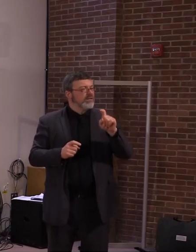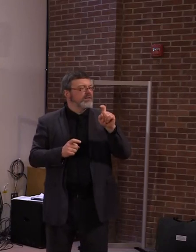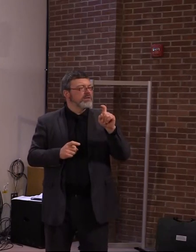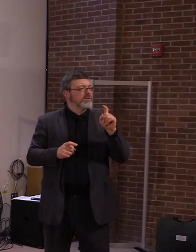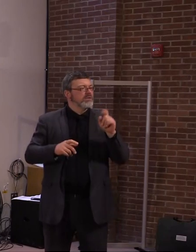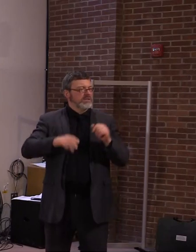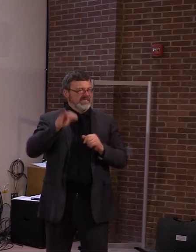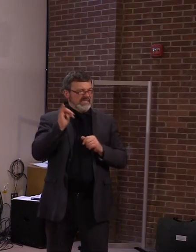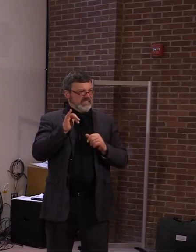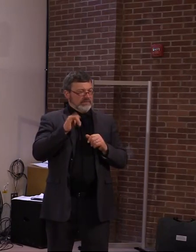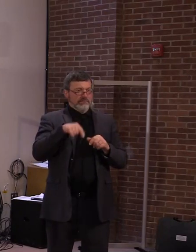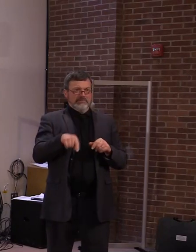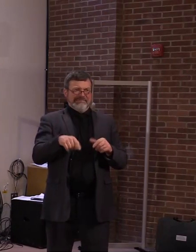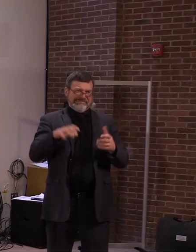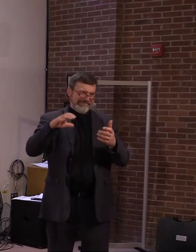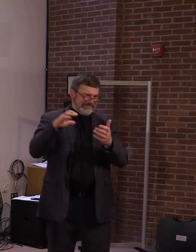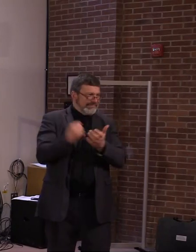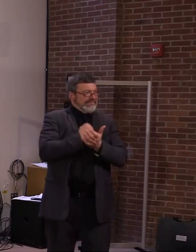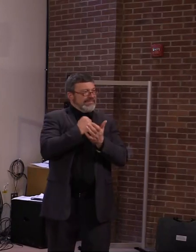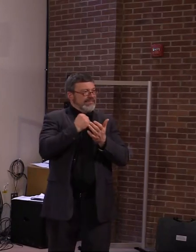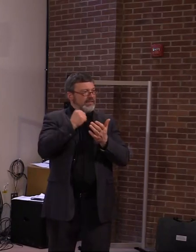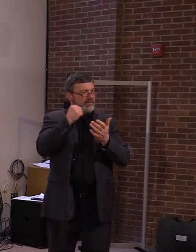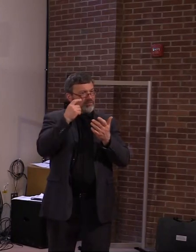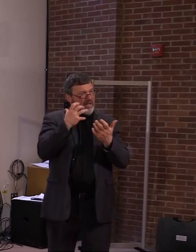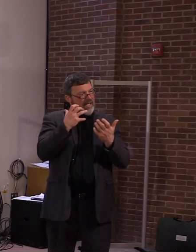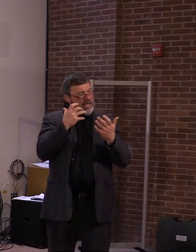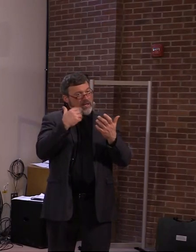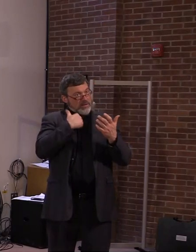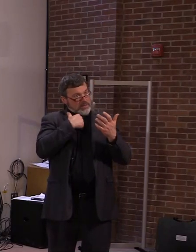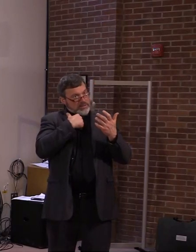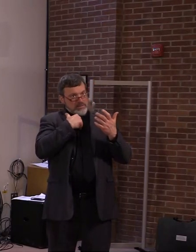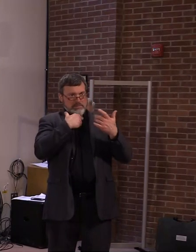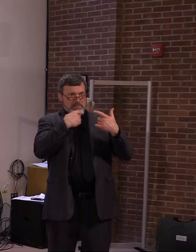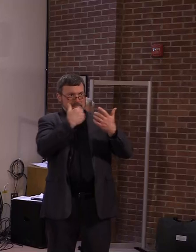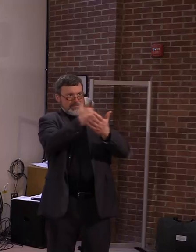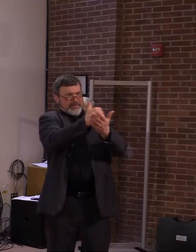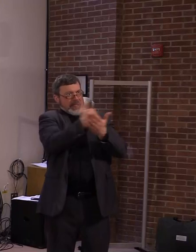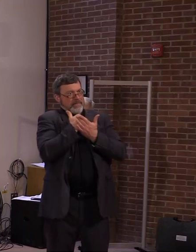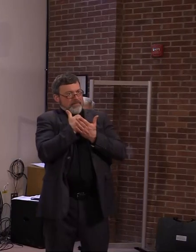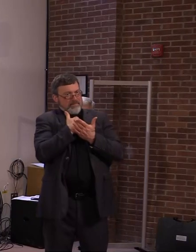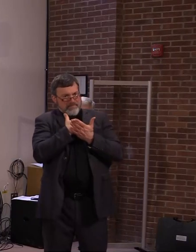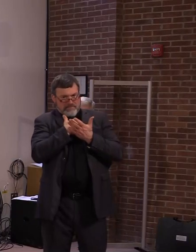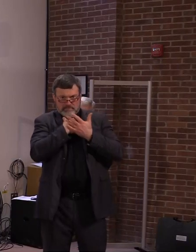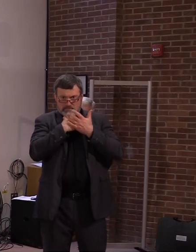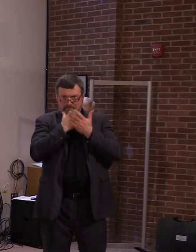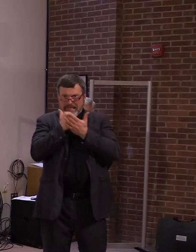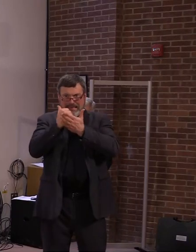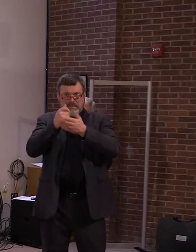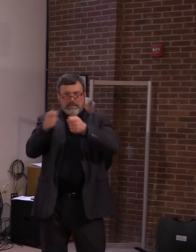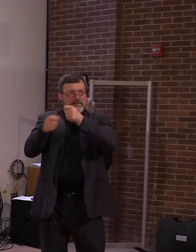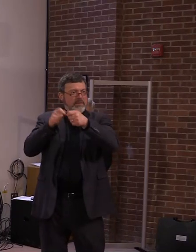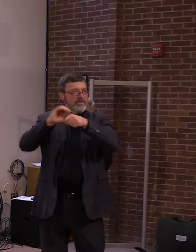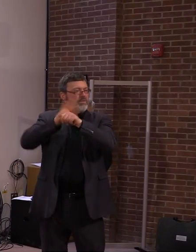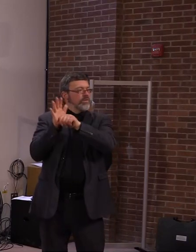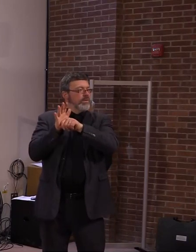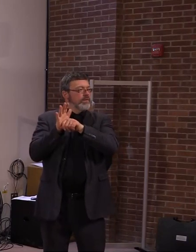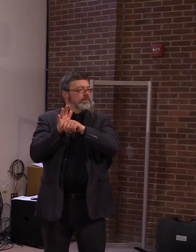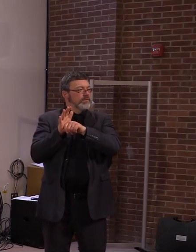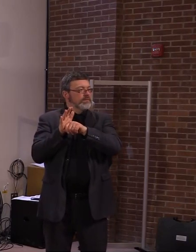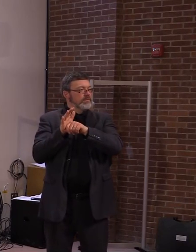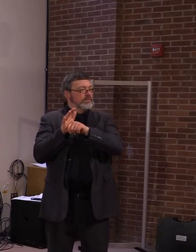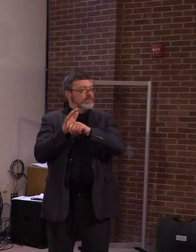good window into the status of the SARS-CoV-2 virus within a state. So we won't lose